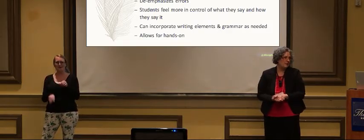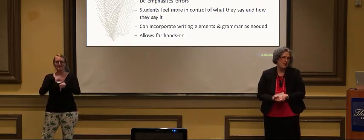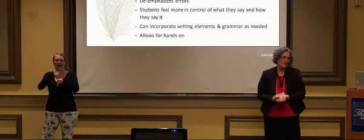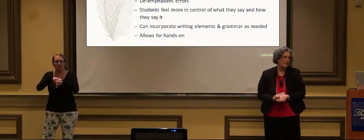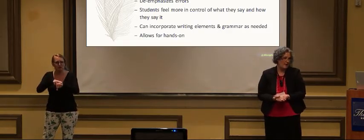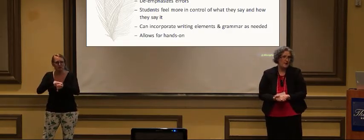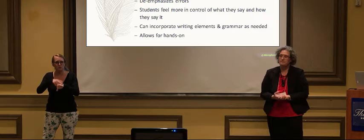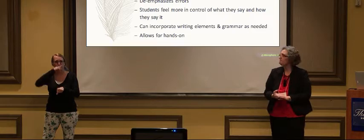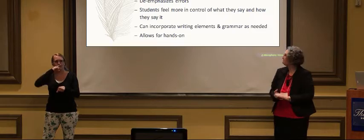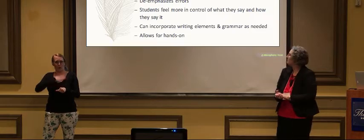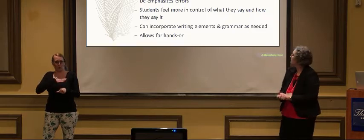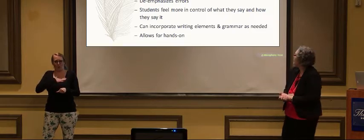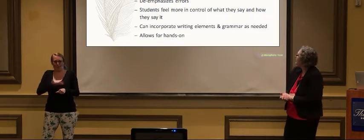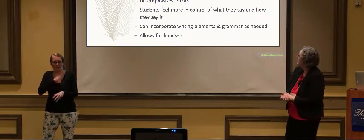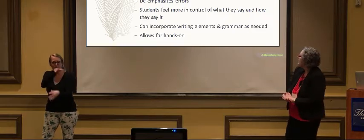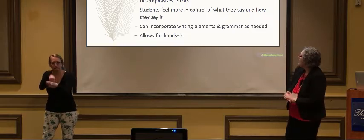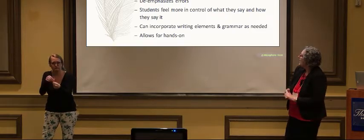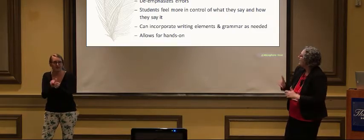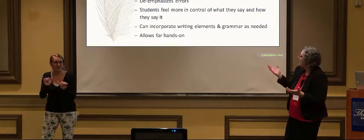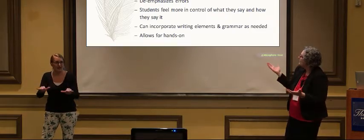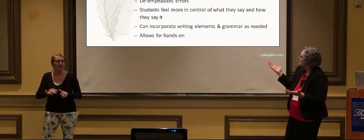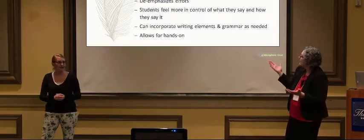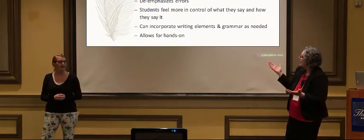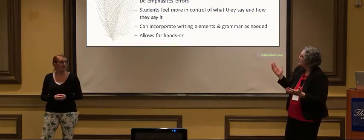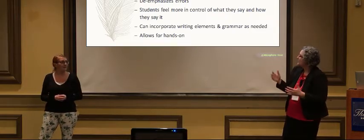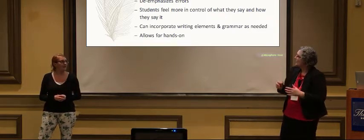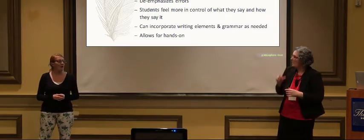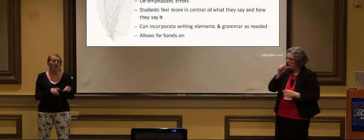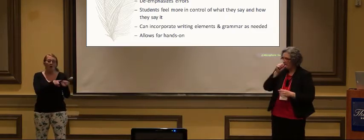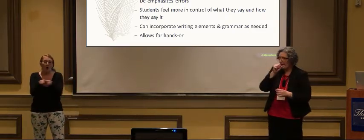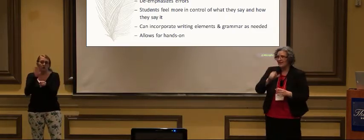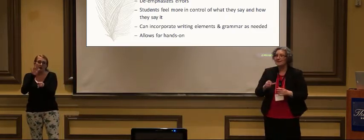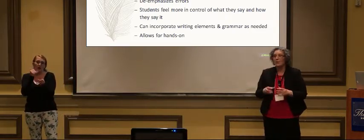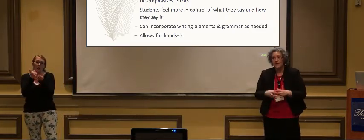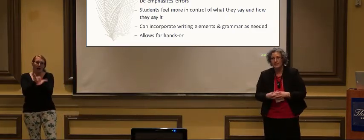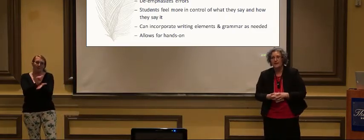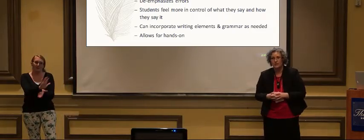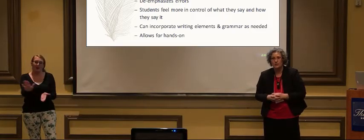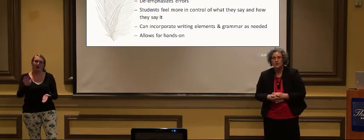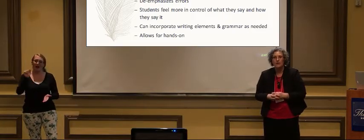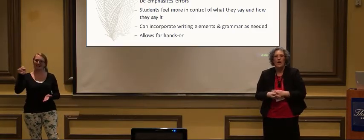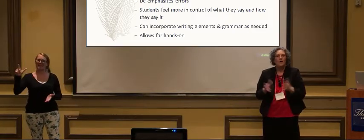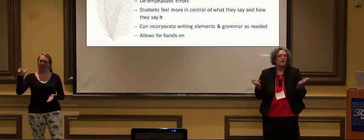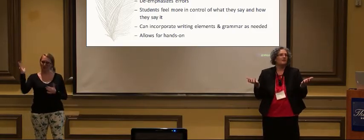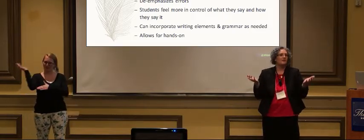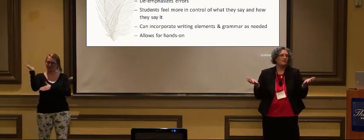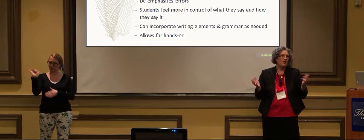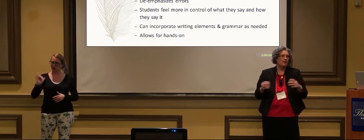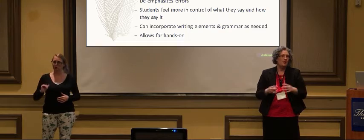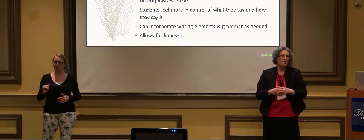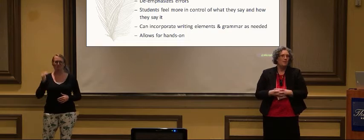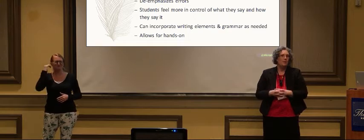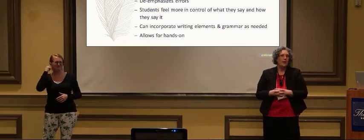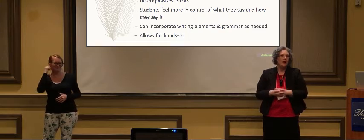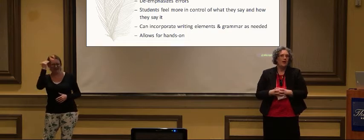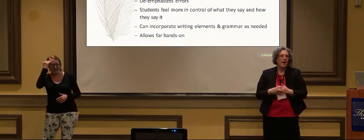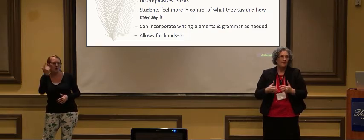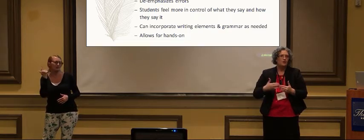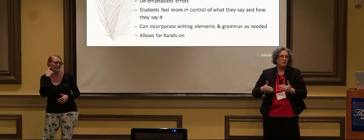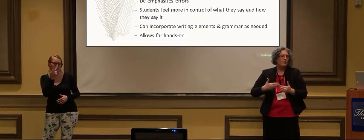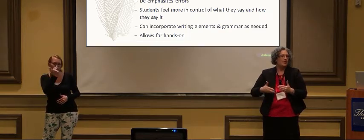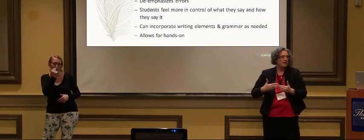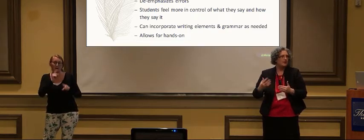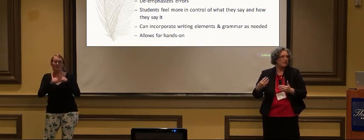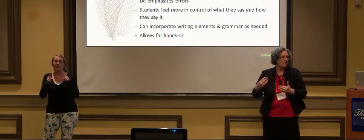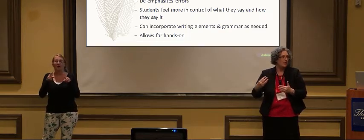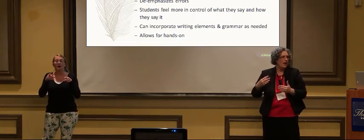to participate in that. It also helps for ASL presentation. I know that sounds funny, but